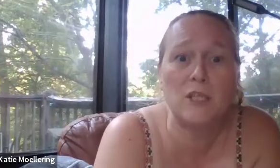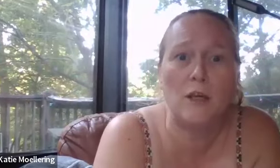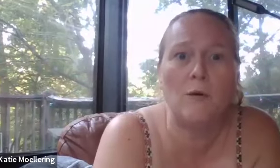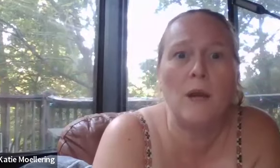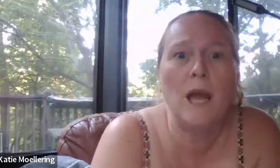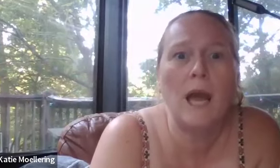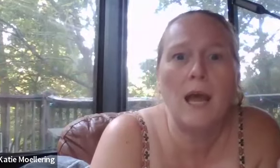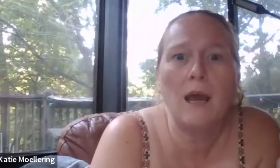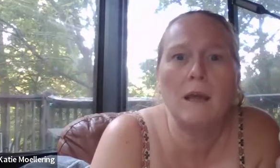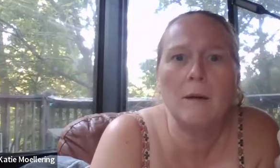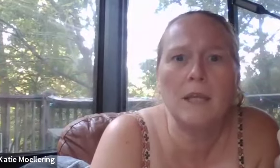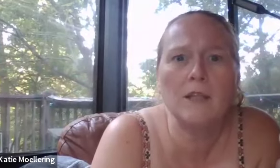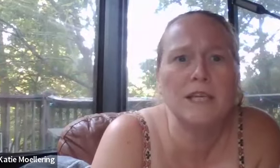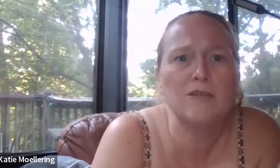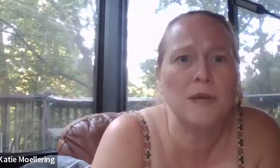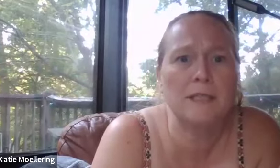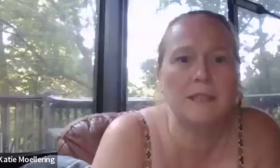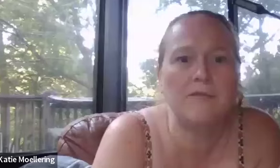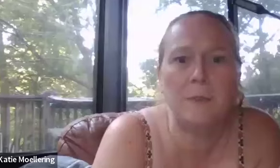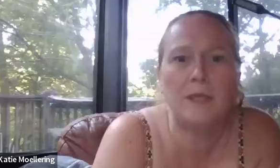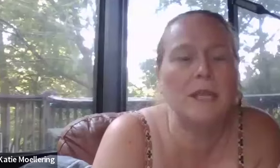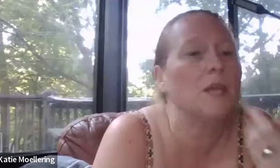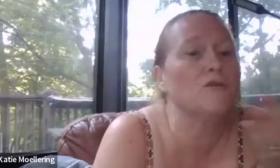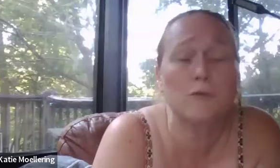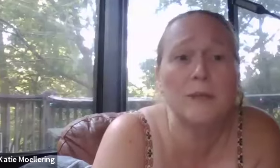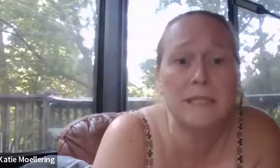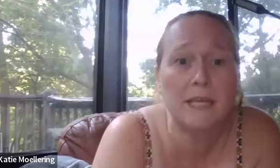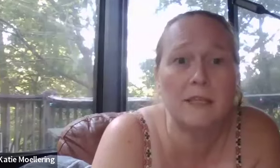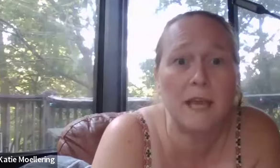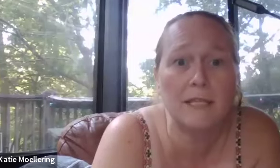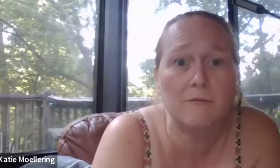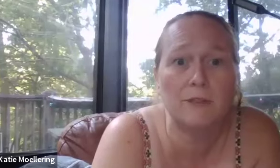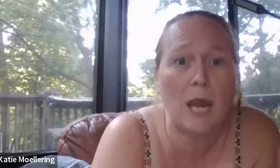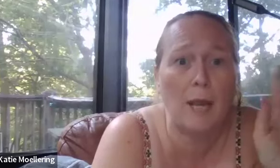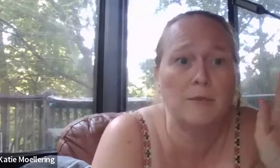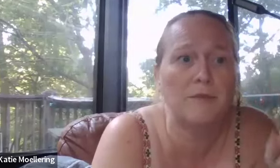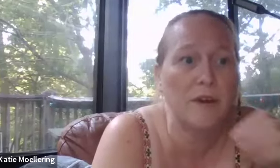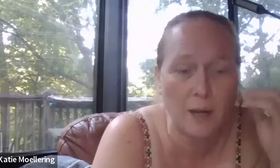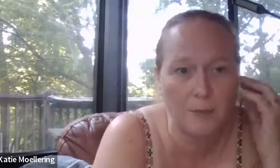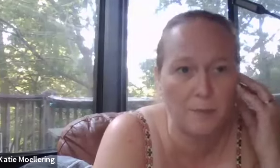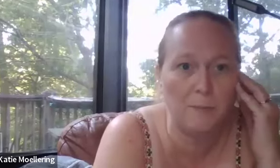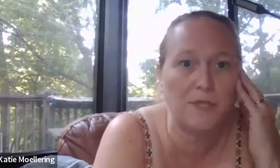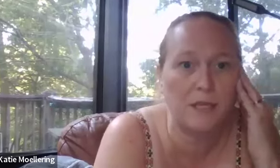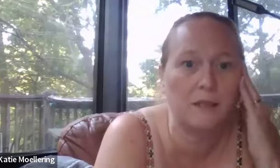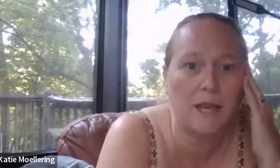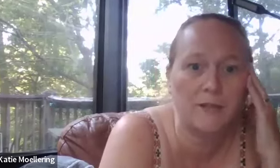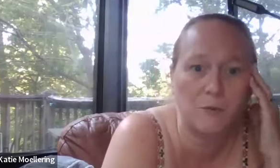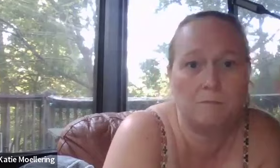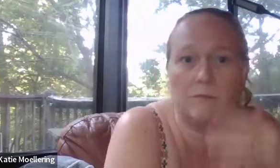too, it looks like Drew had to leave, but like Drew has taken the class several times. We've had a couple of people take the class